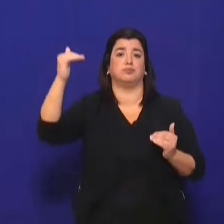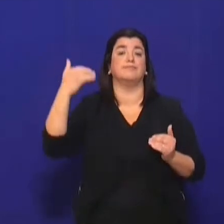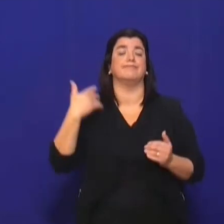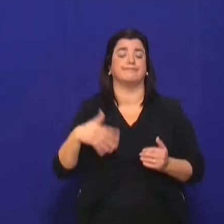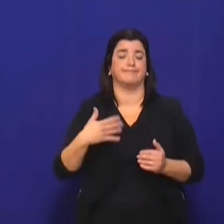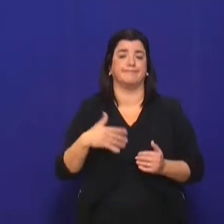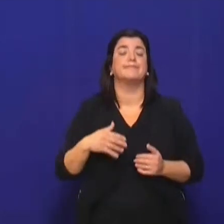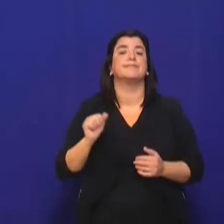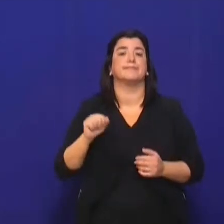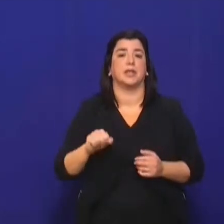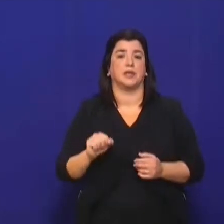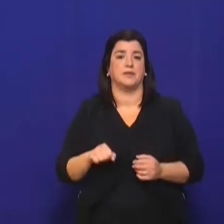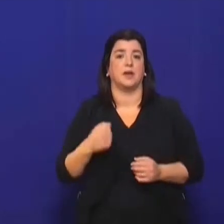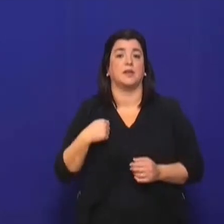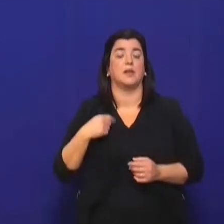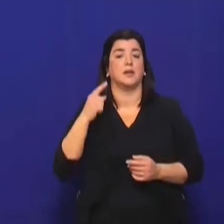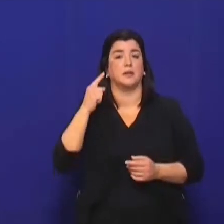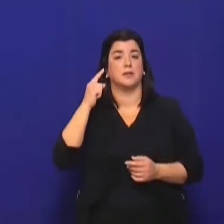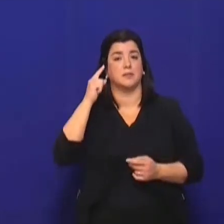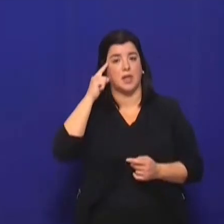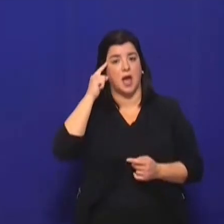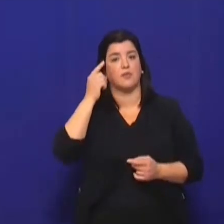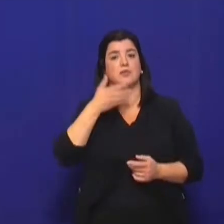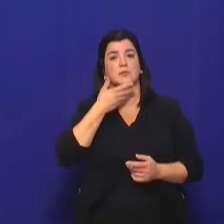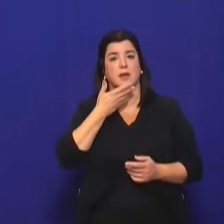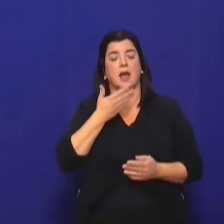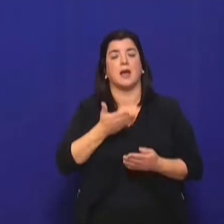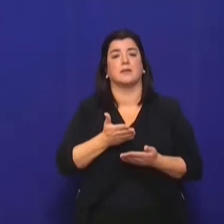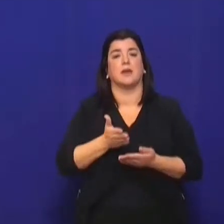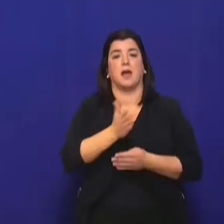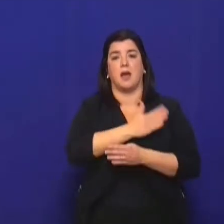dawn il-każijiet żdiedu u